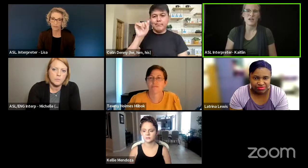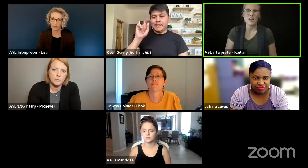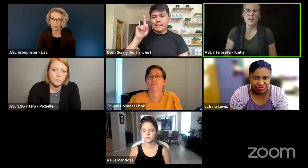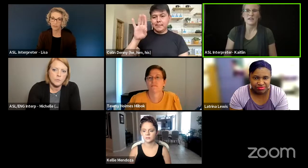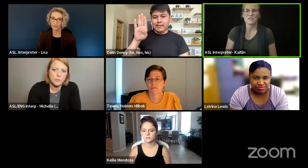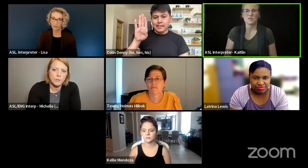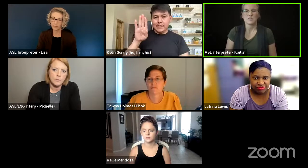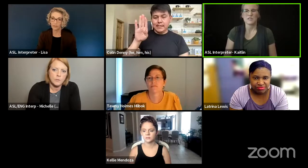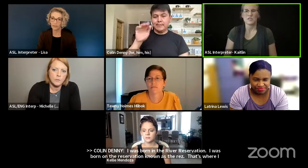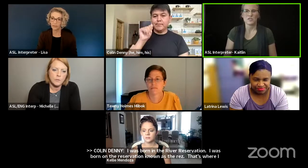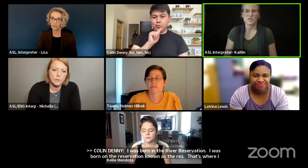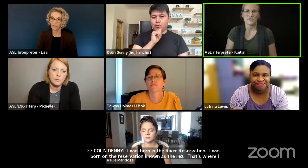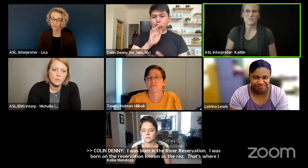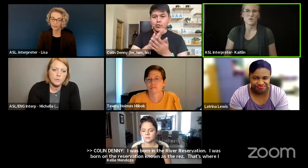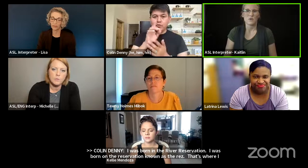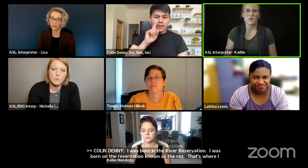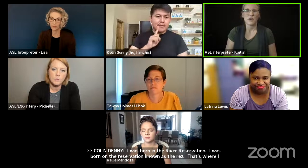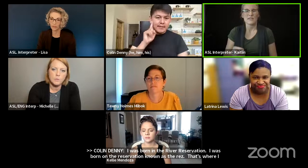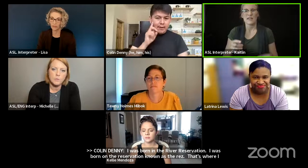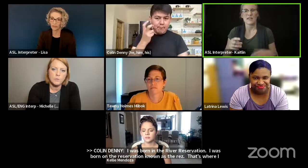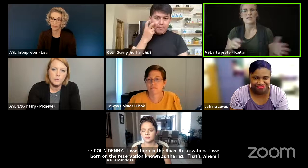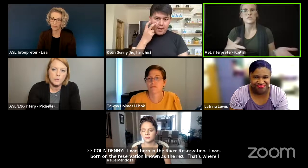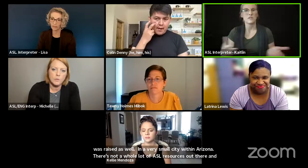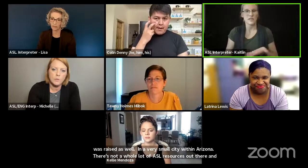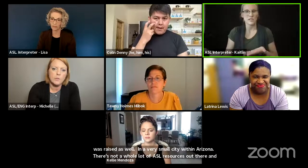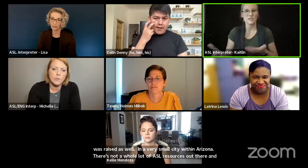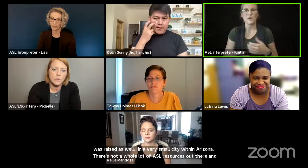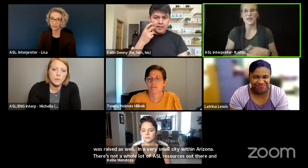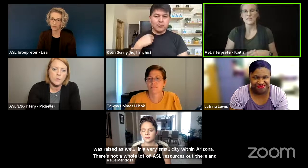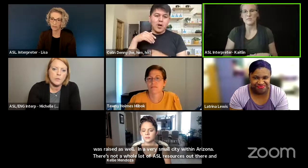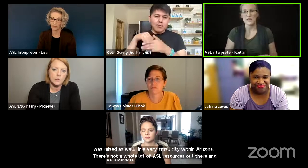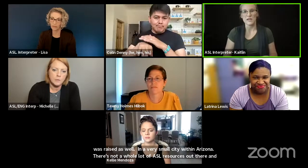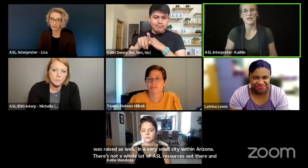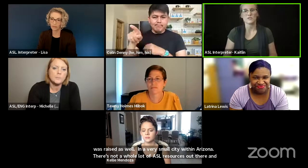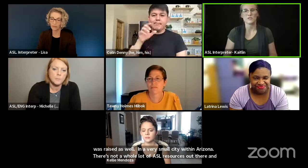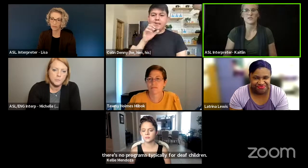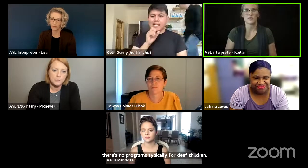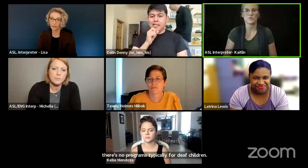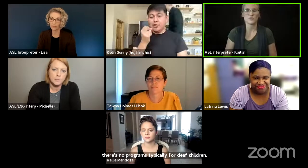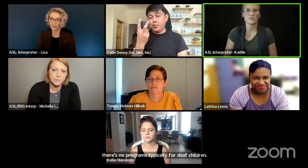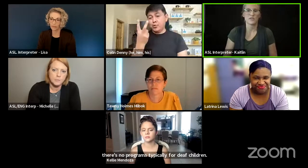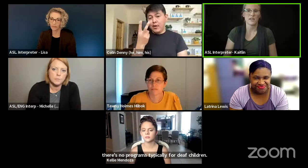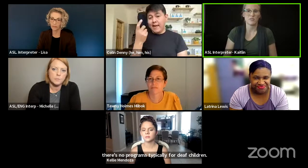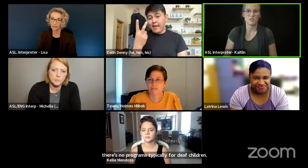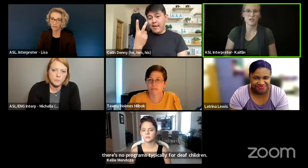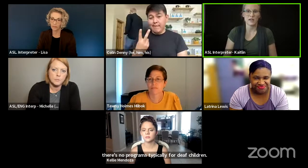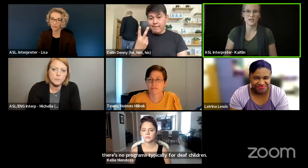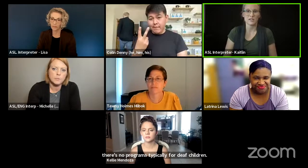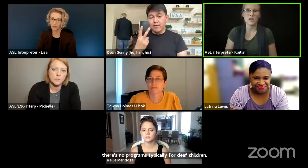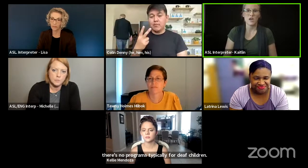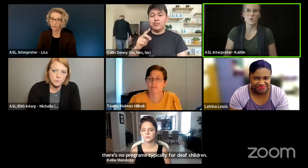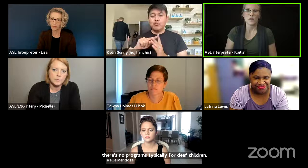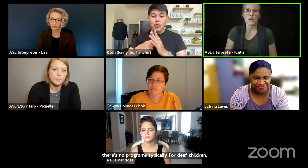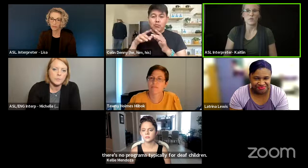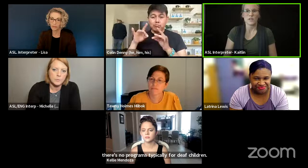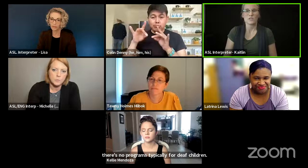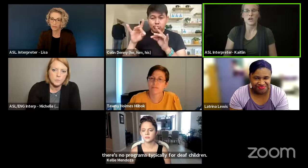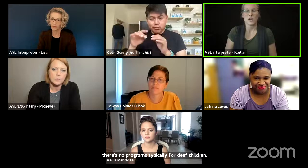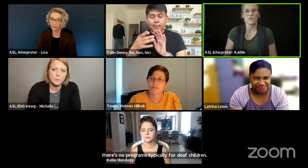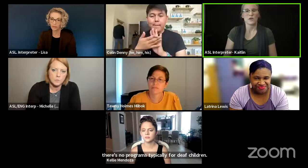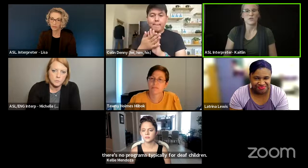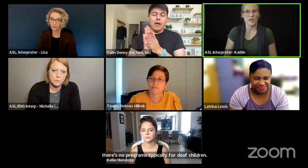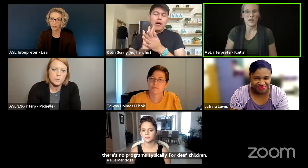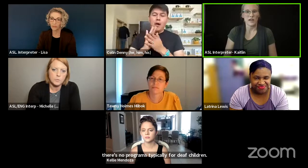on had to research a deaf school, and they sent me to ASDB, Arizona State Schools for the Deaf and Blind, when I